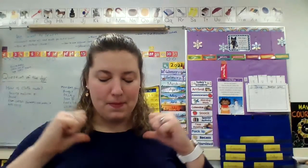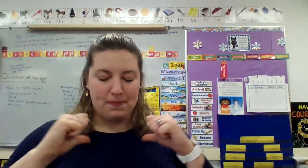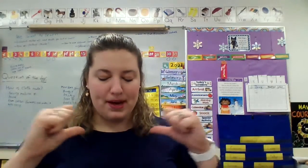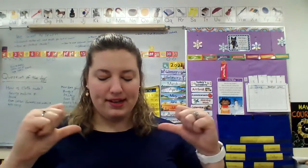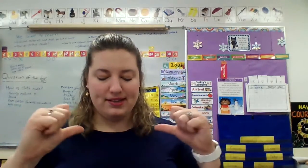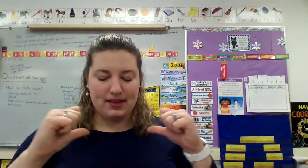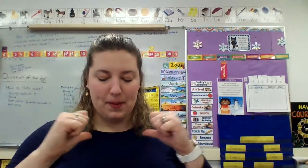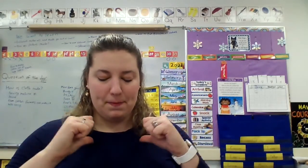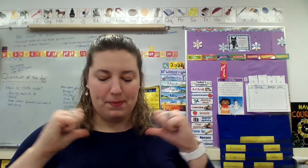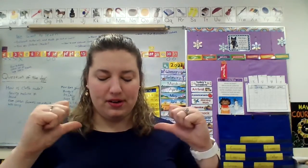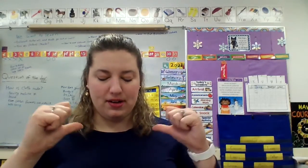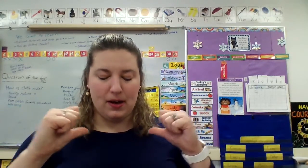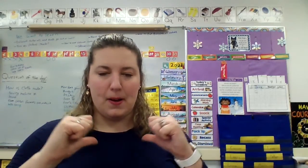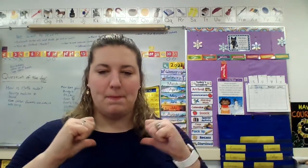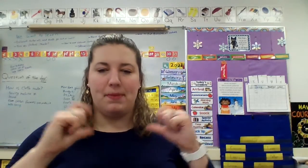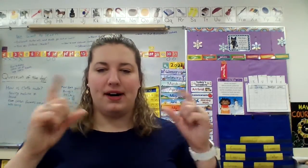Best, book, buh.